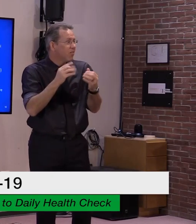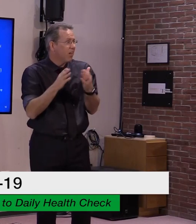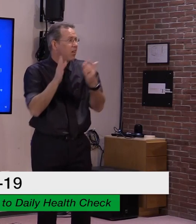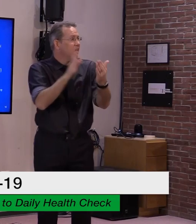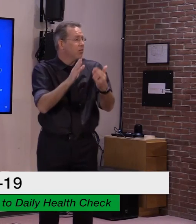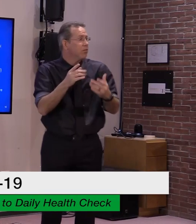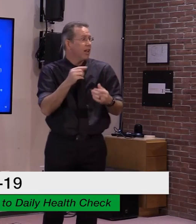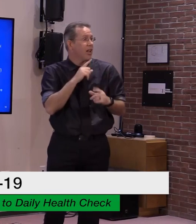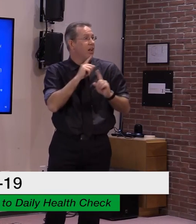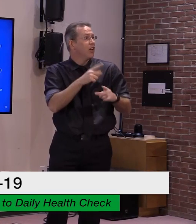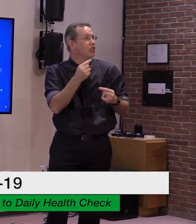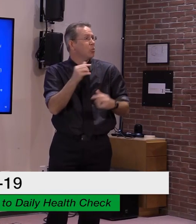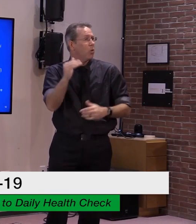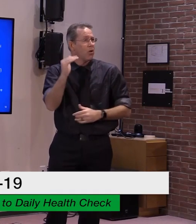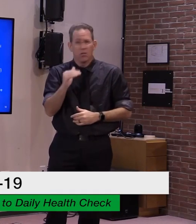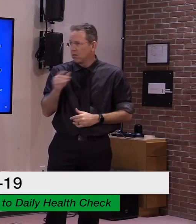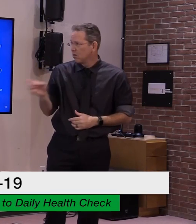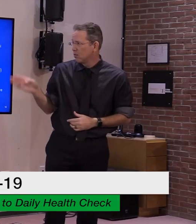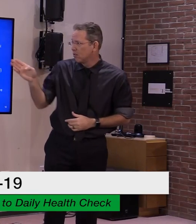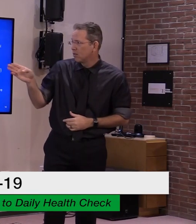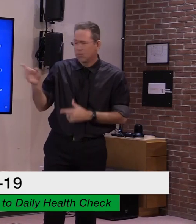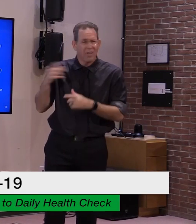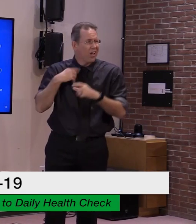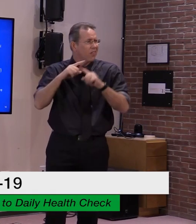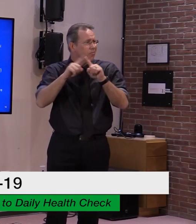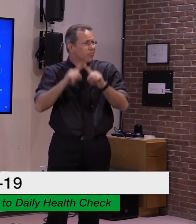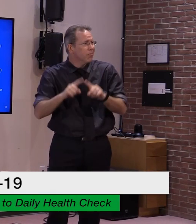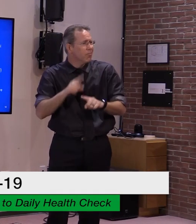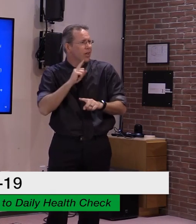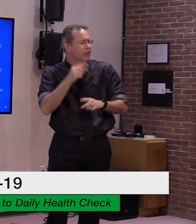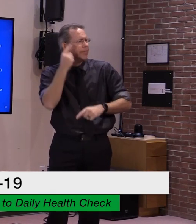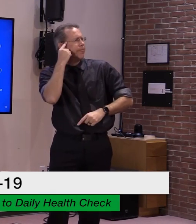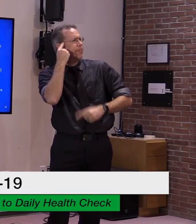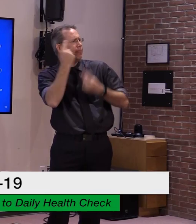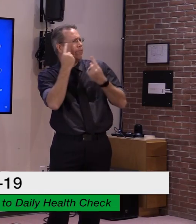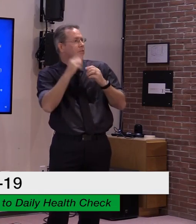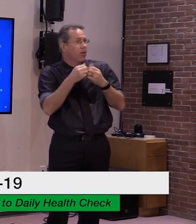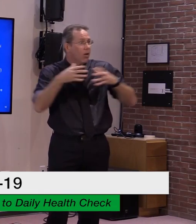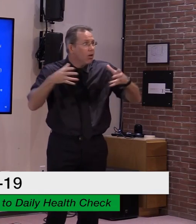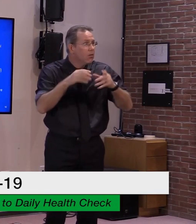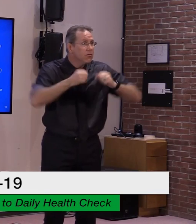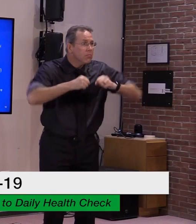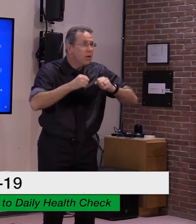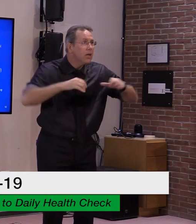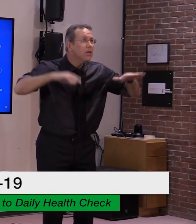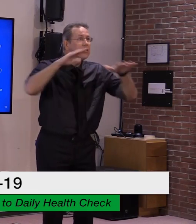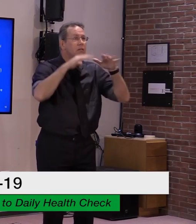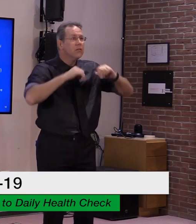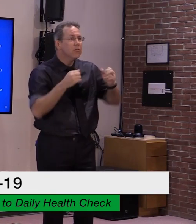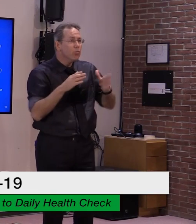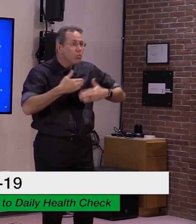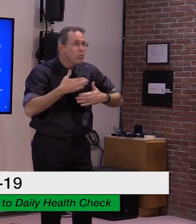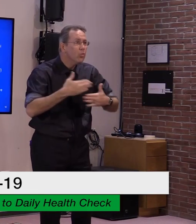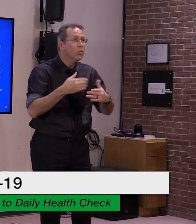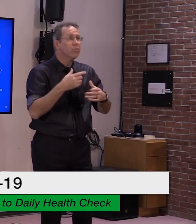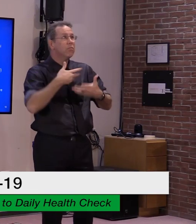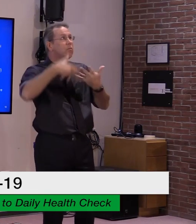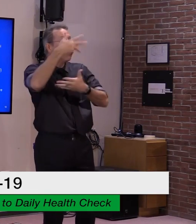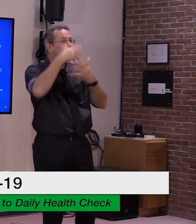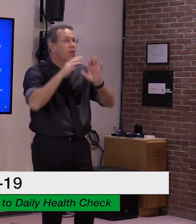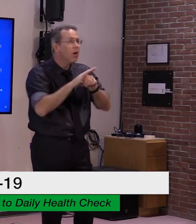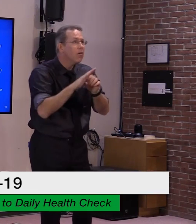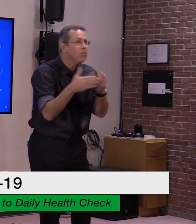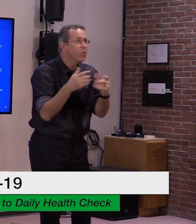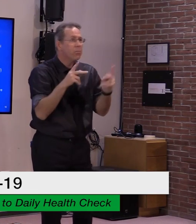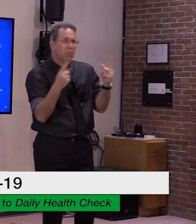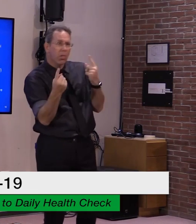scary actually the look at this analysis we answered three quick three key questions how many people